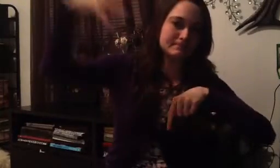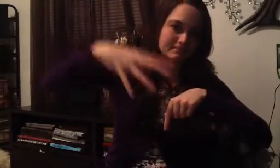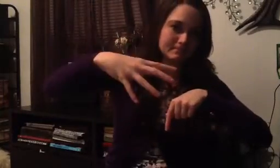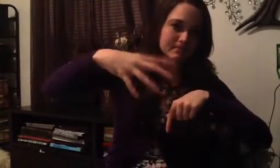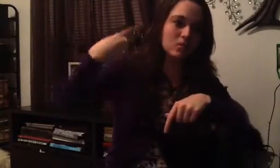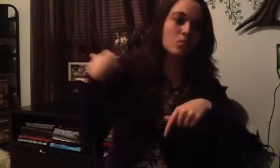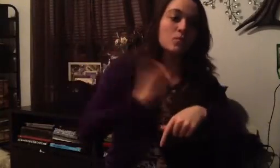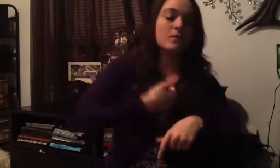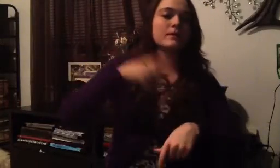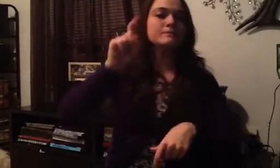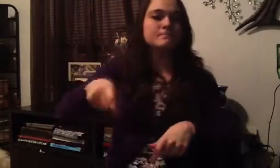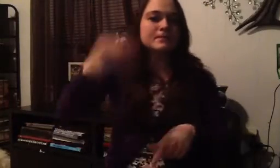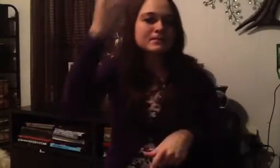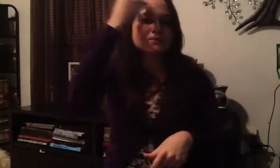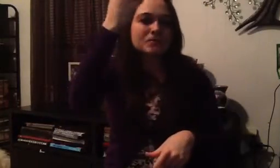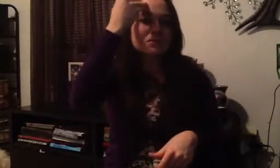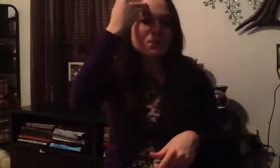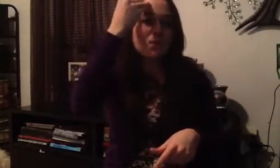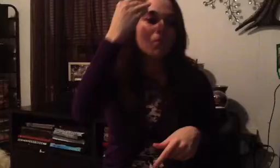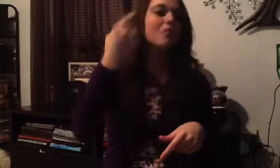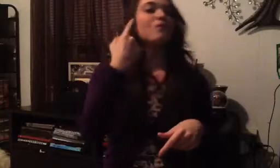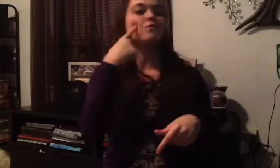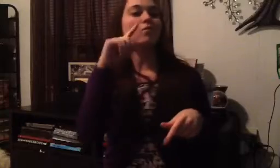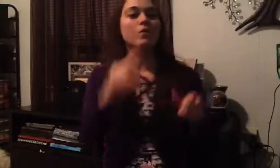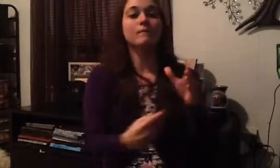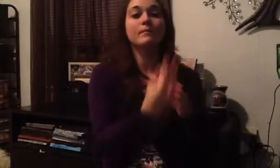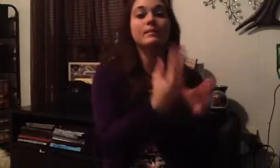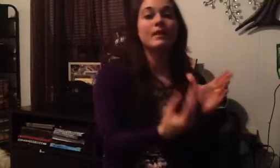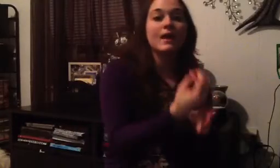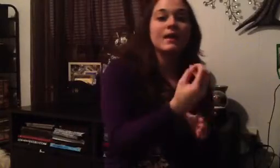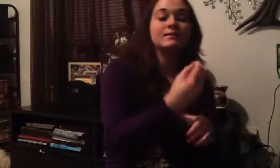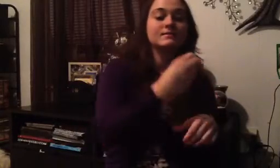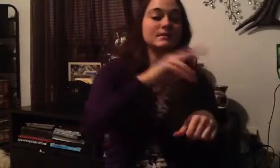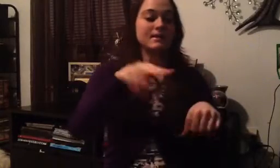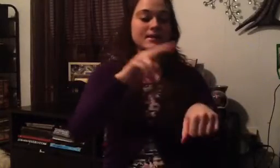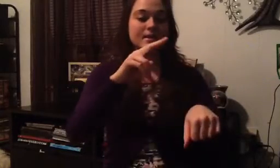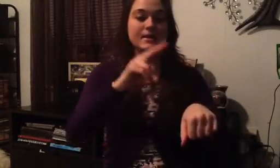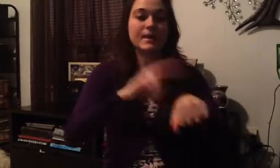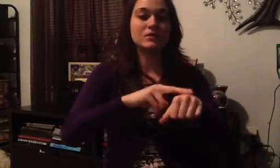agriculture, natural resources, and climate change.